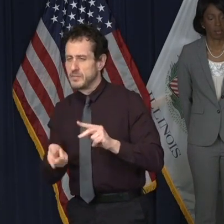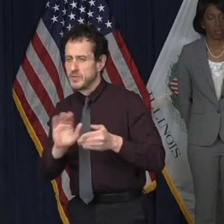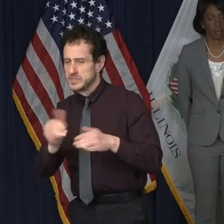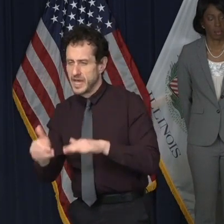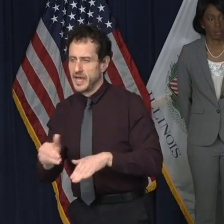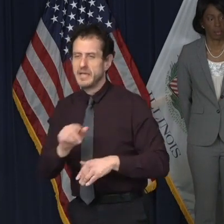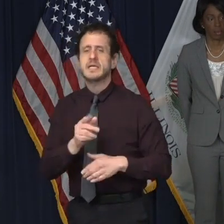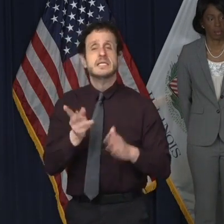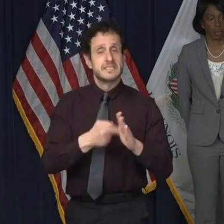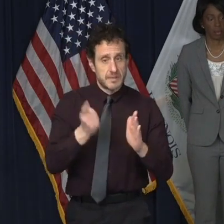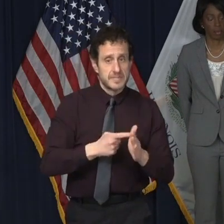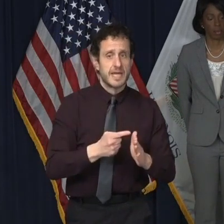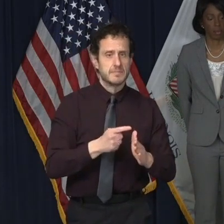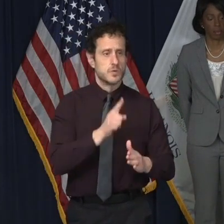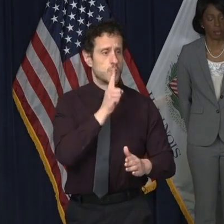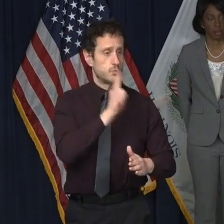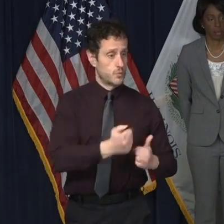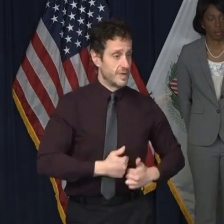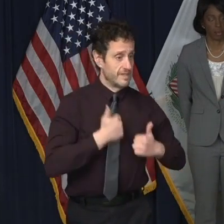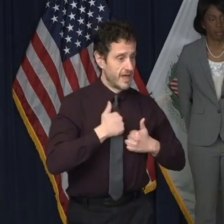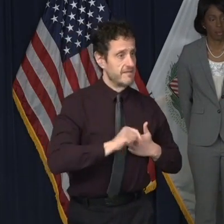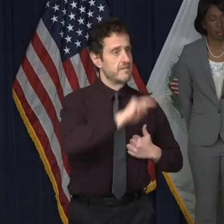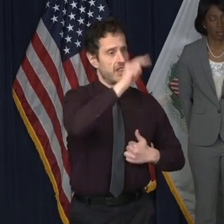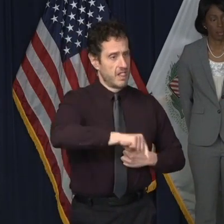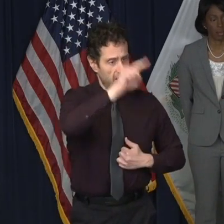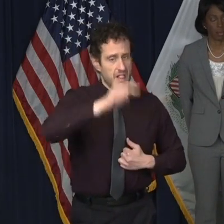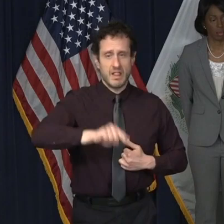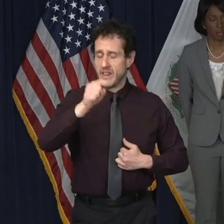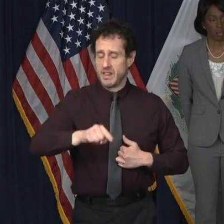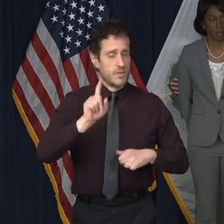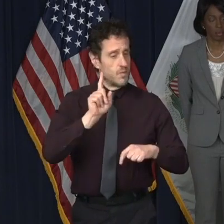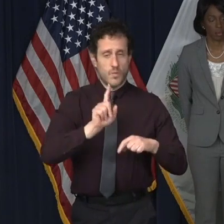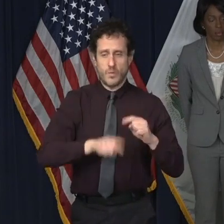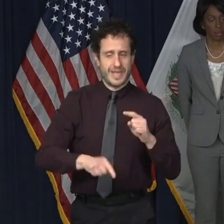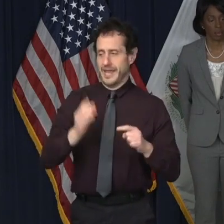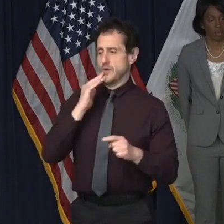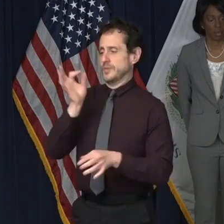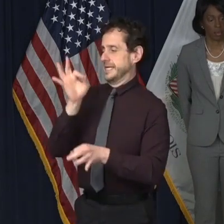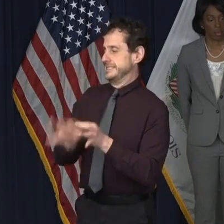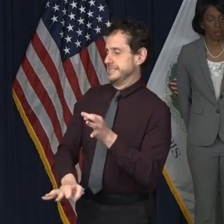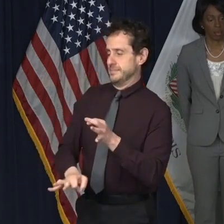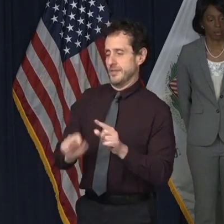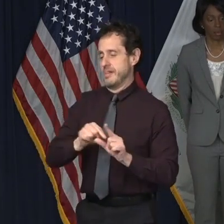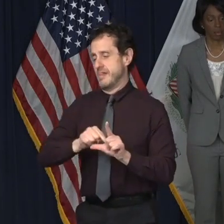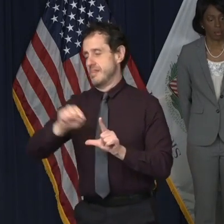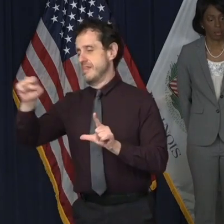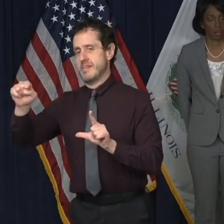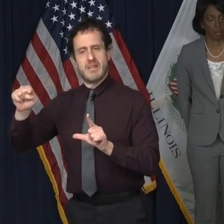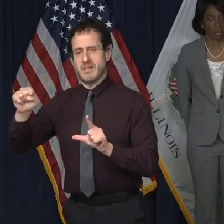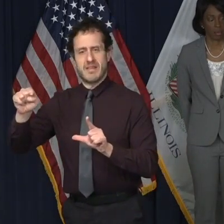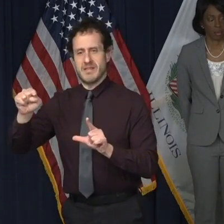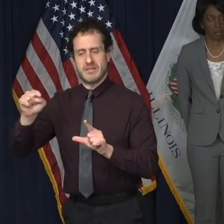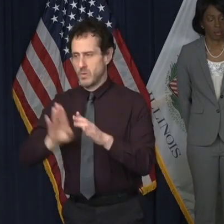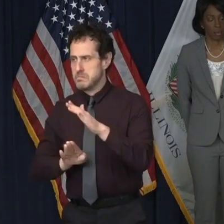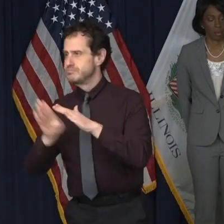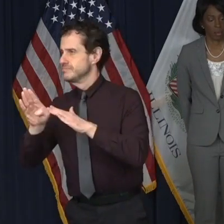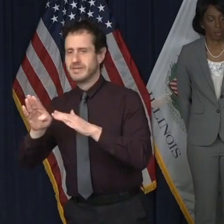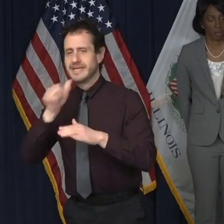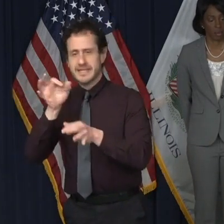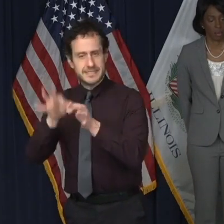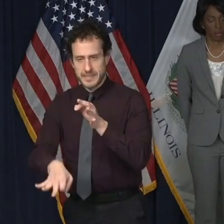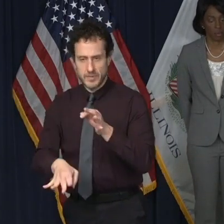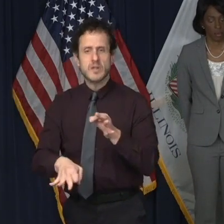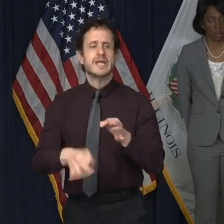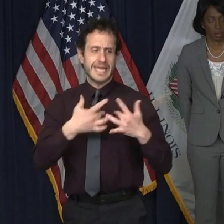down, sometimes drastically, a fact that can't be captured with a simple median line. What we have to consider is